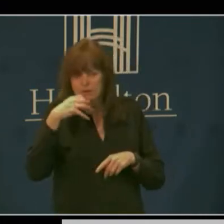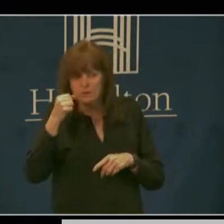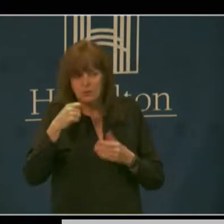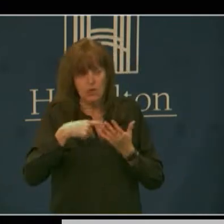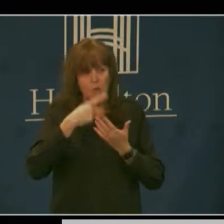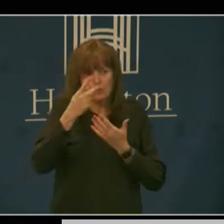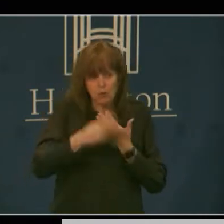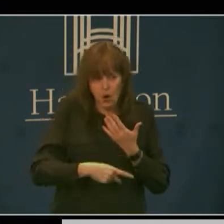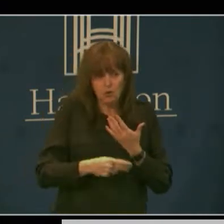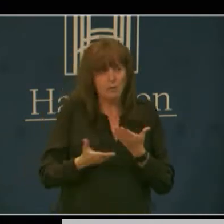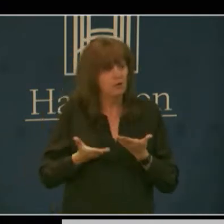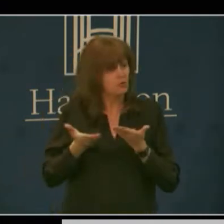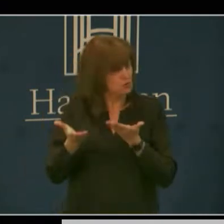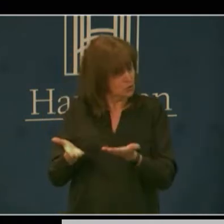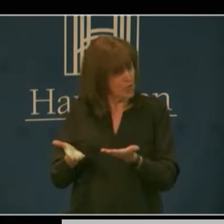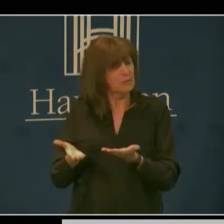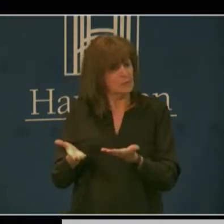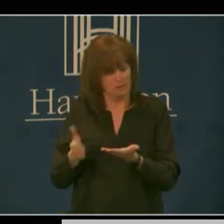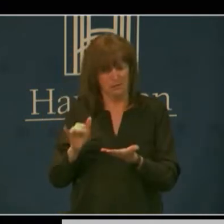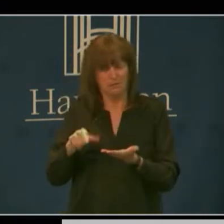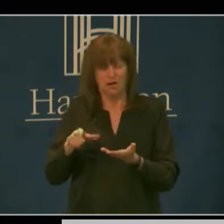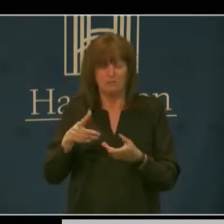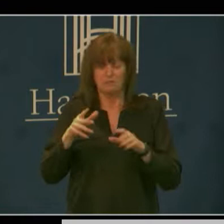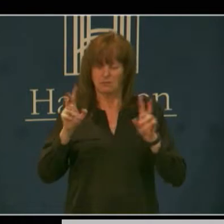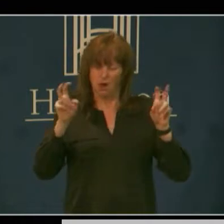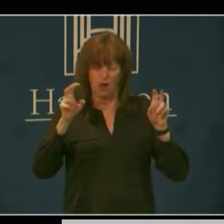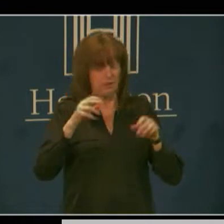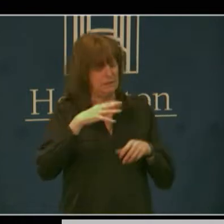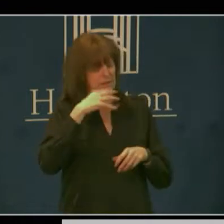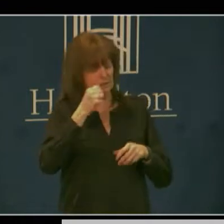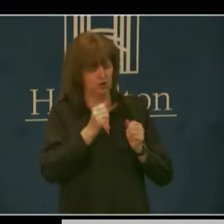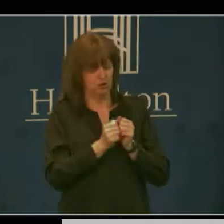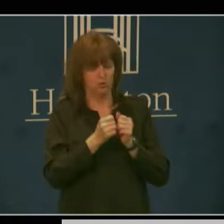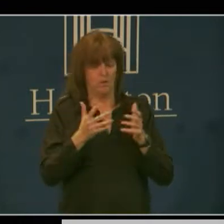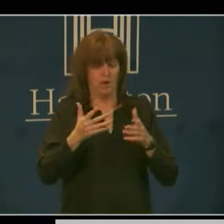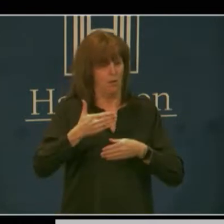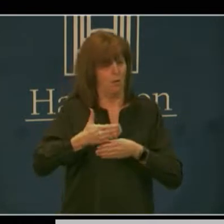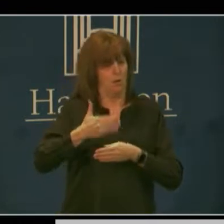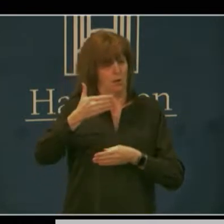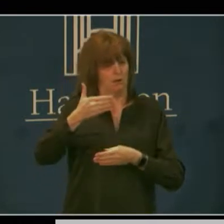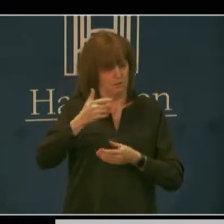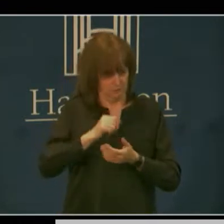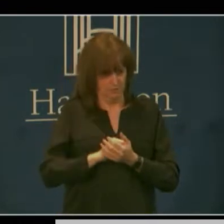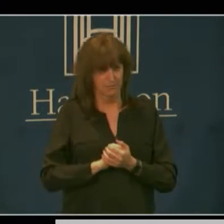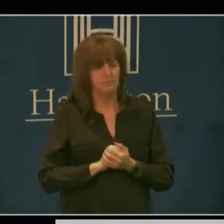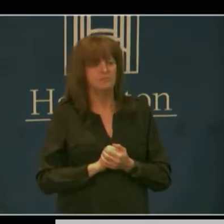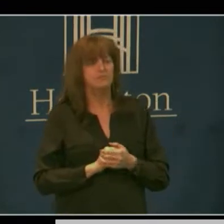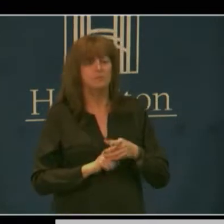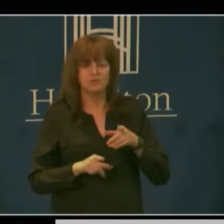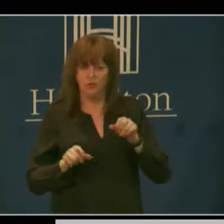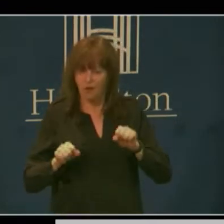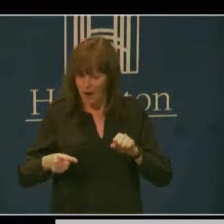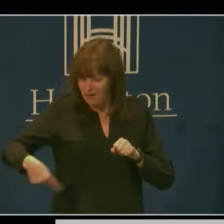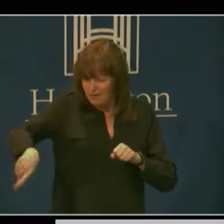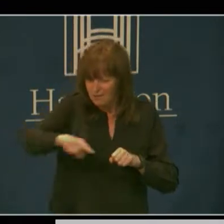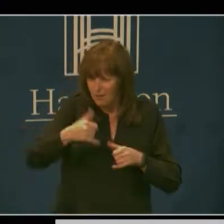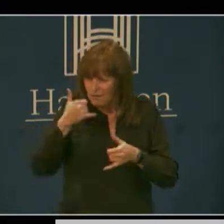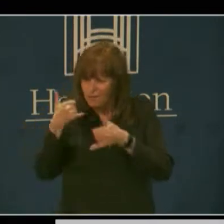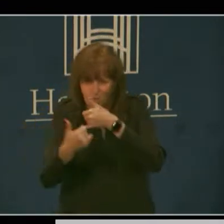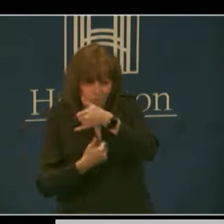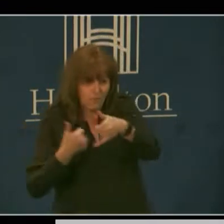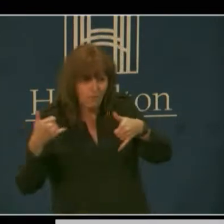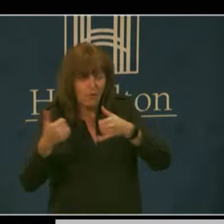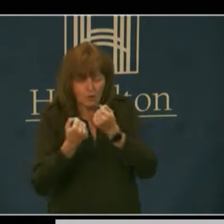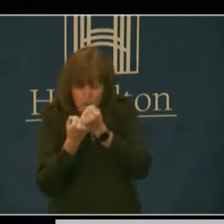that operates through a telephone system and keeps seniors connected to activities and makes sure that they're doing well in the community. So